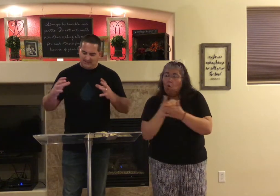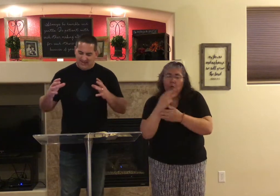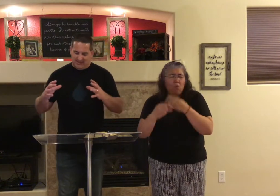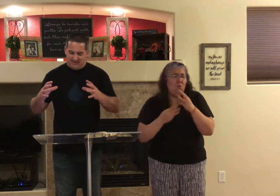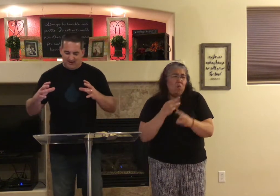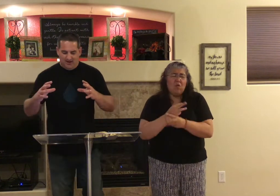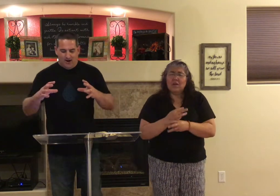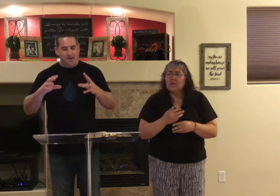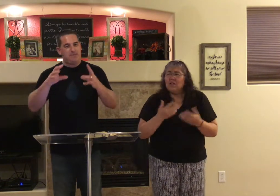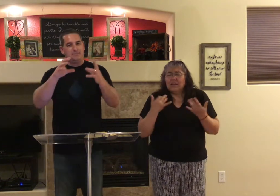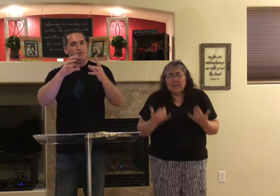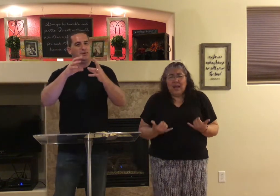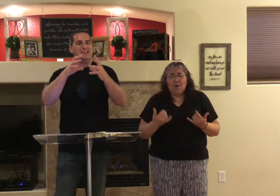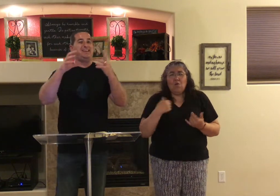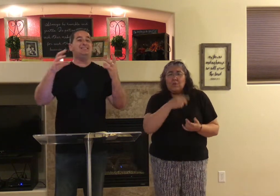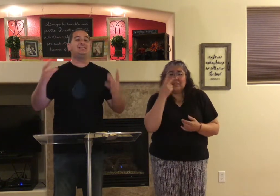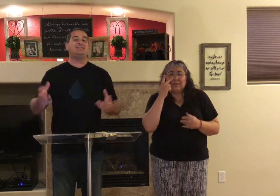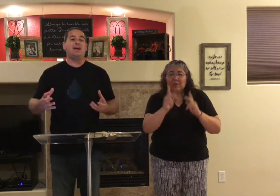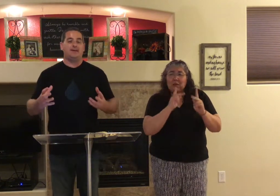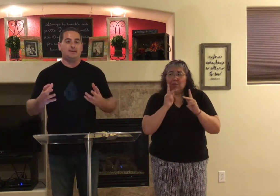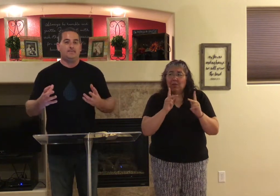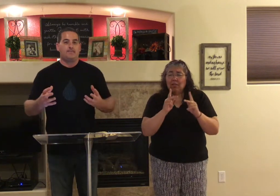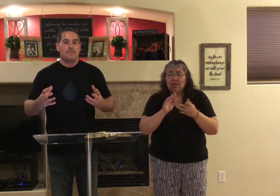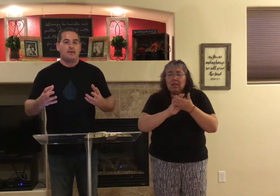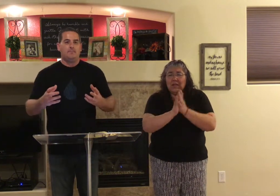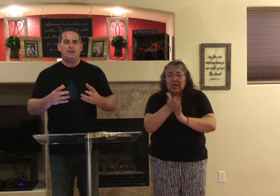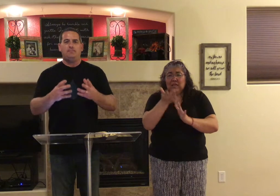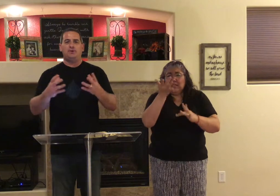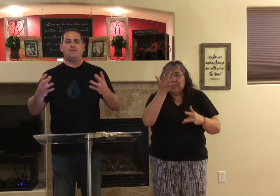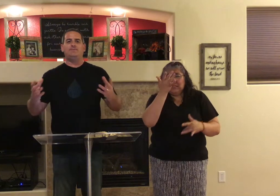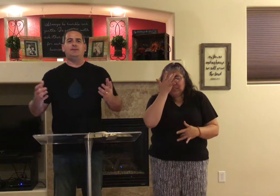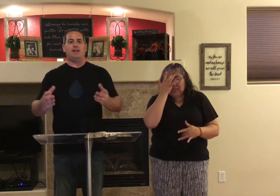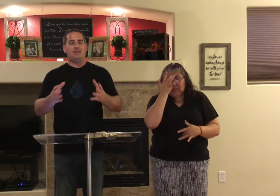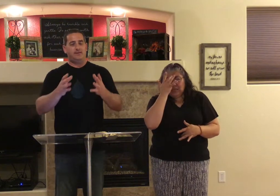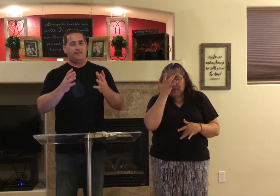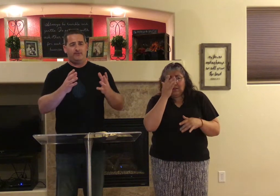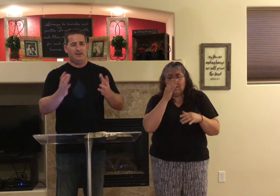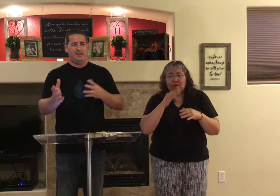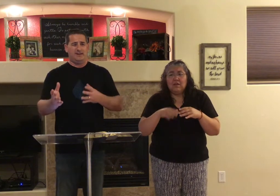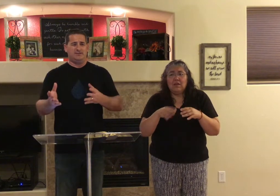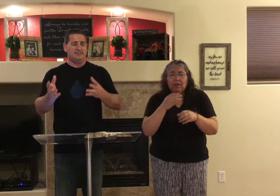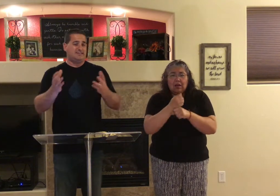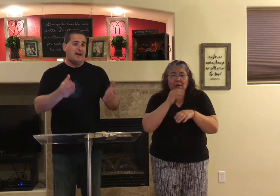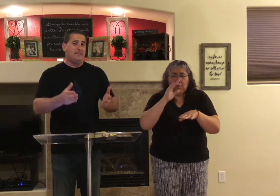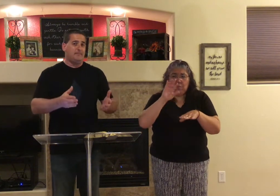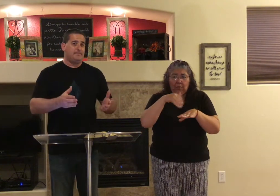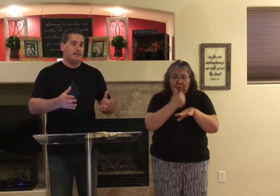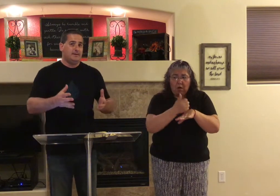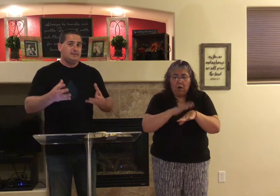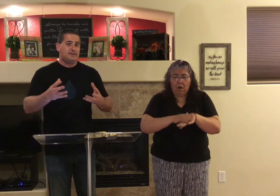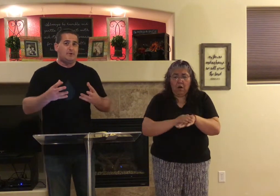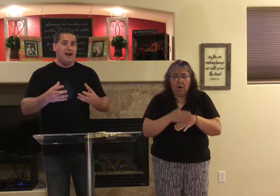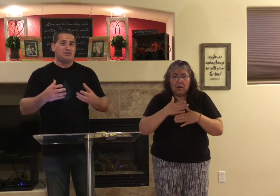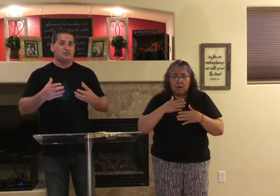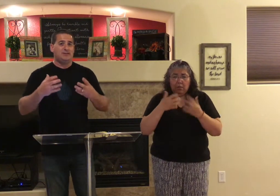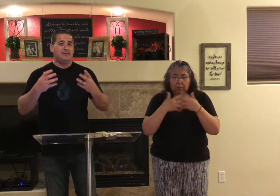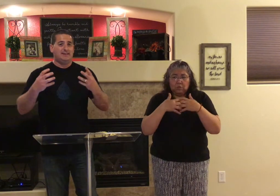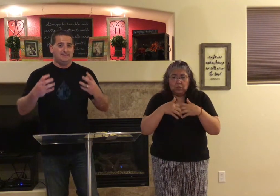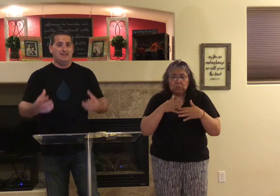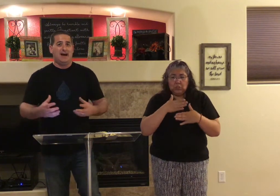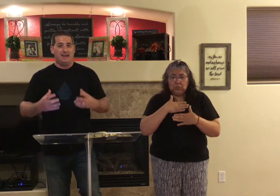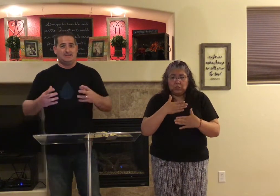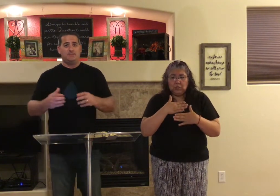What we're seeing here are people getting sick, being put on ventilators, and some are